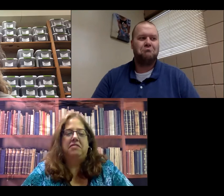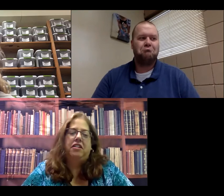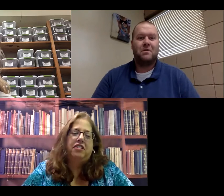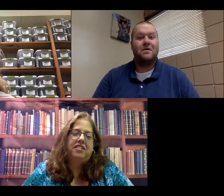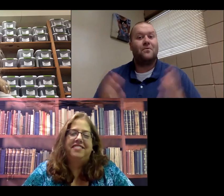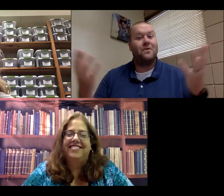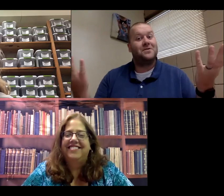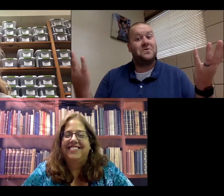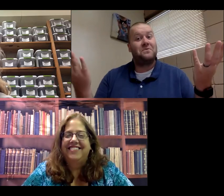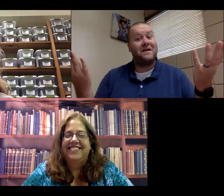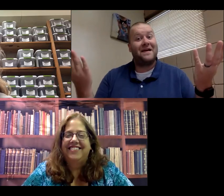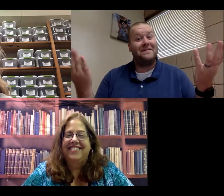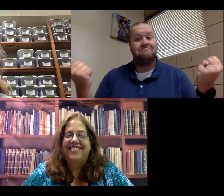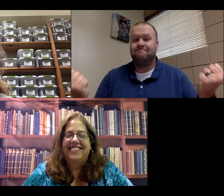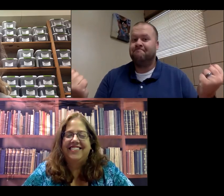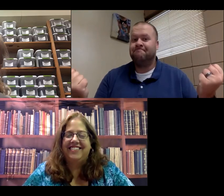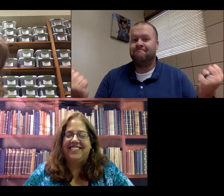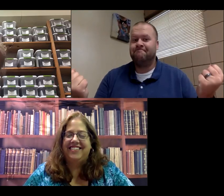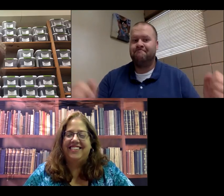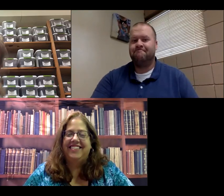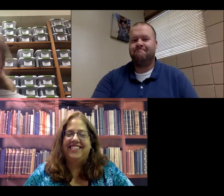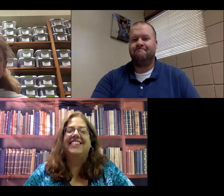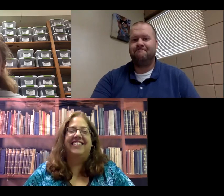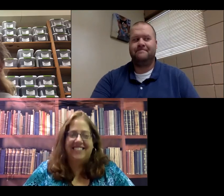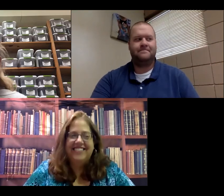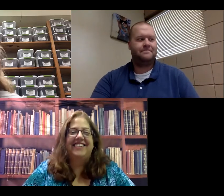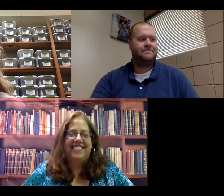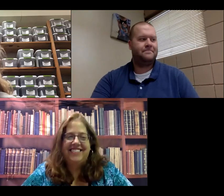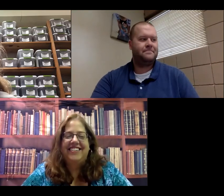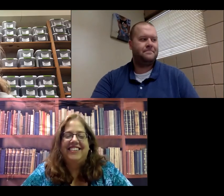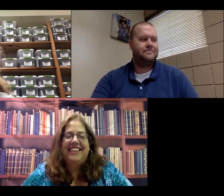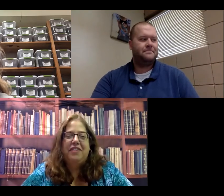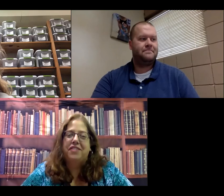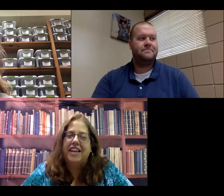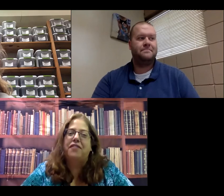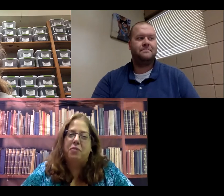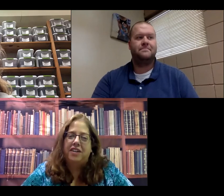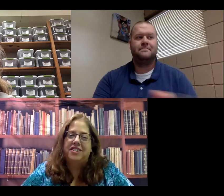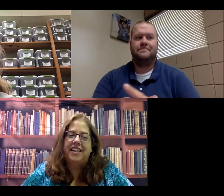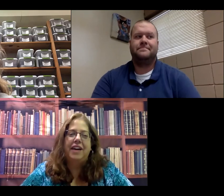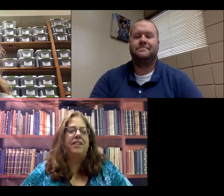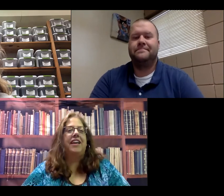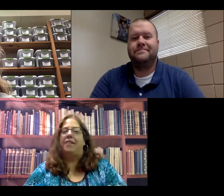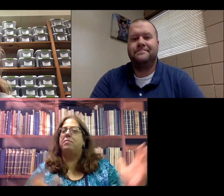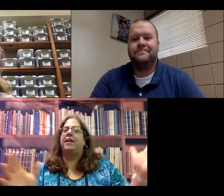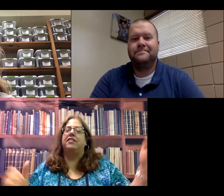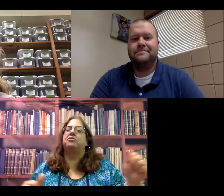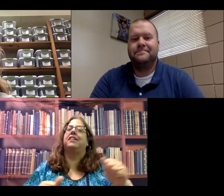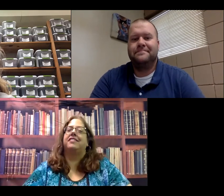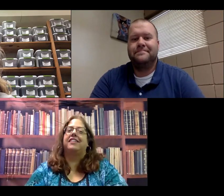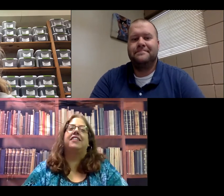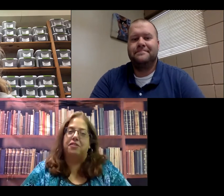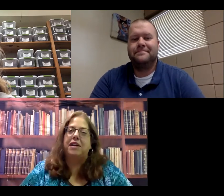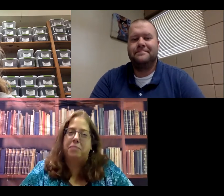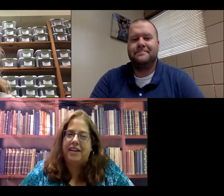nobody. Oh. One, two, three. Happy no birthdays. Well, thank you for watching. And now we'd like everybody to join